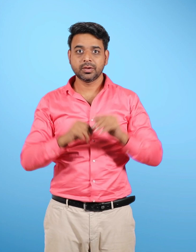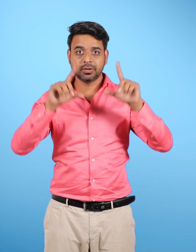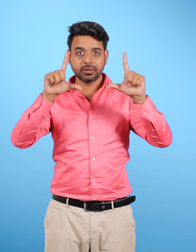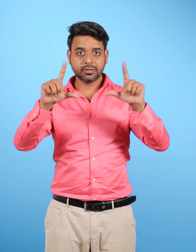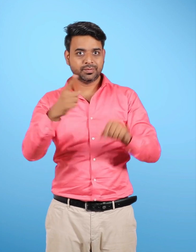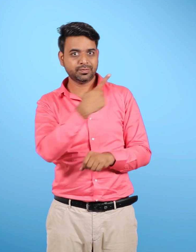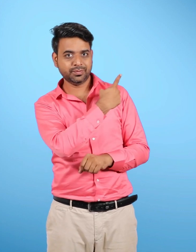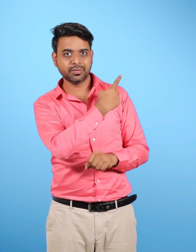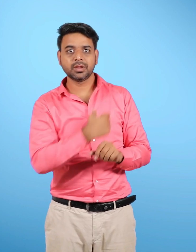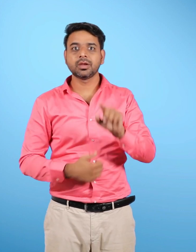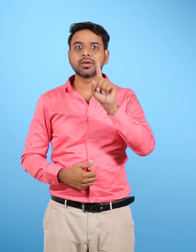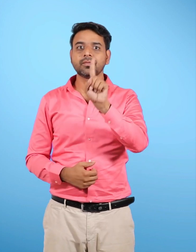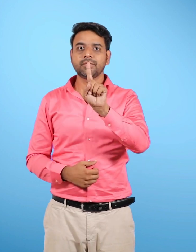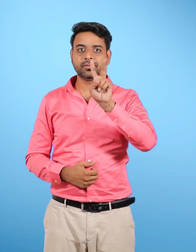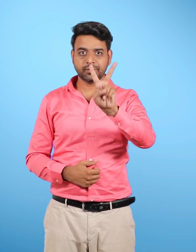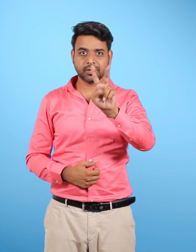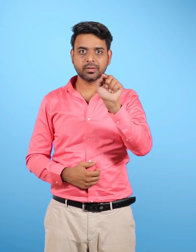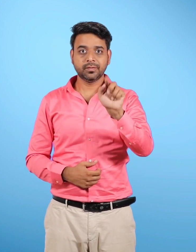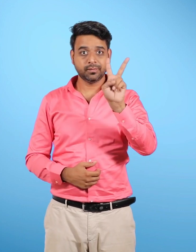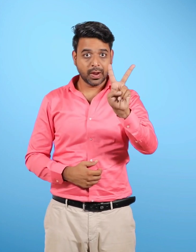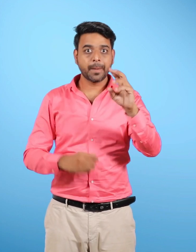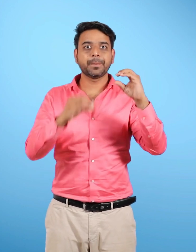Figure 12.2b.